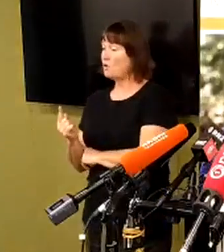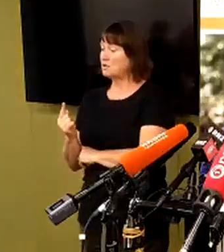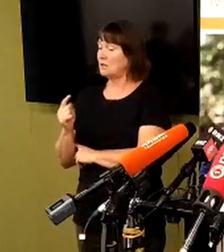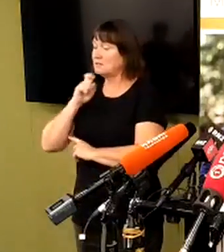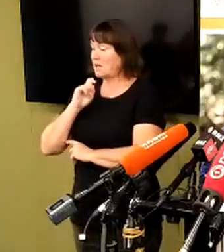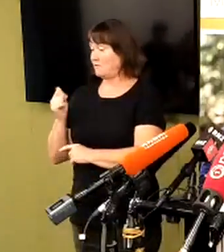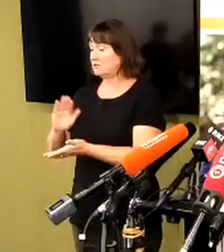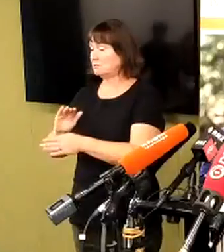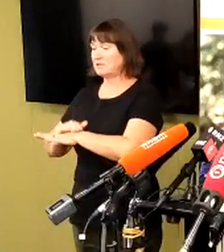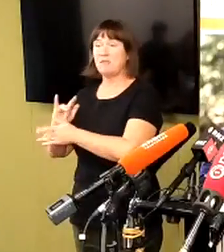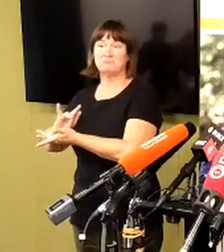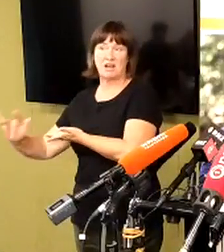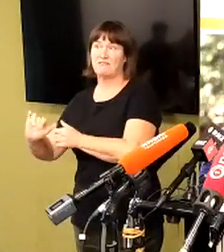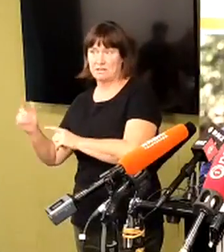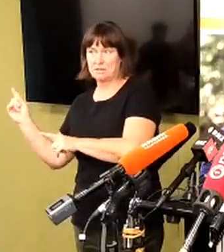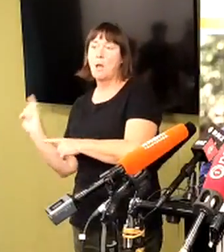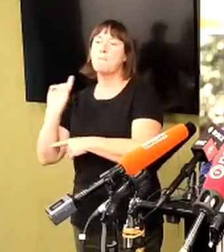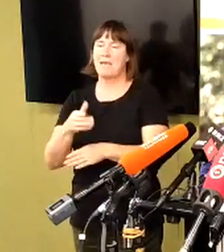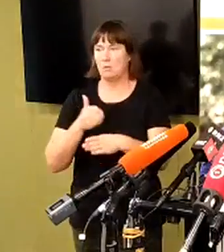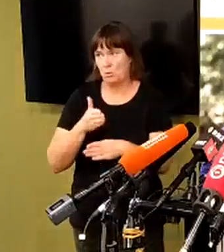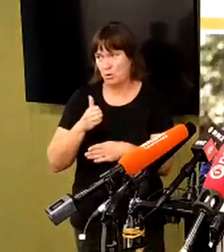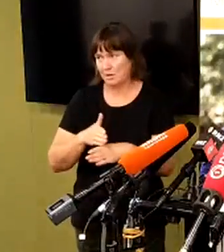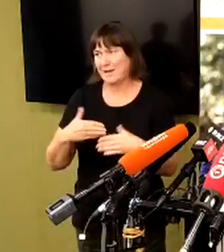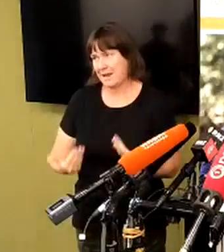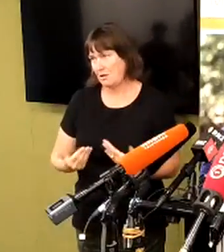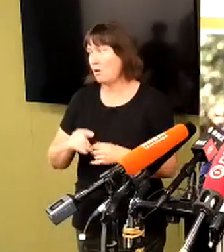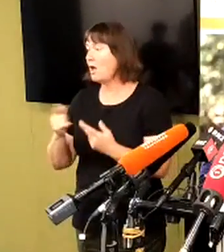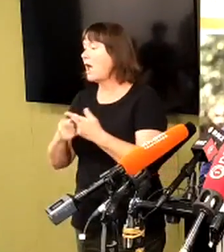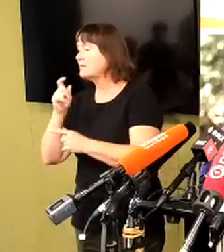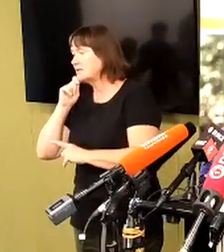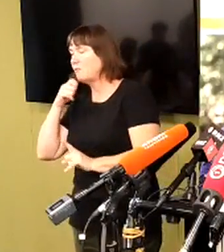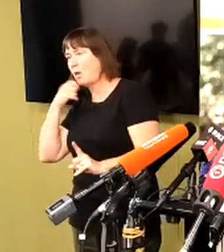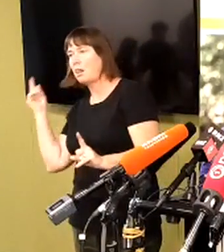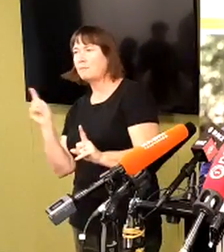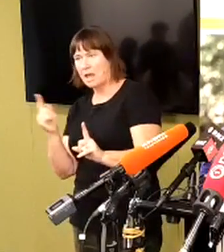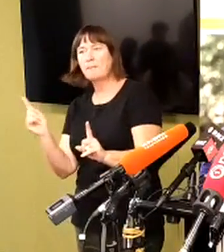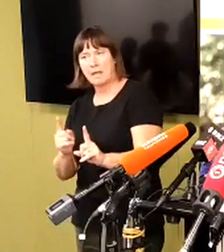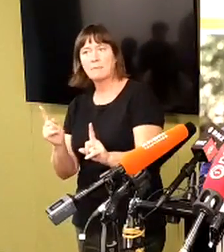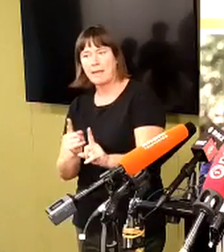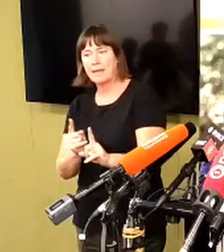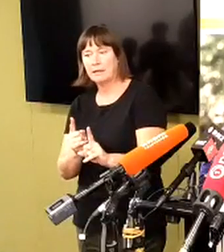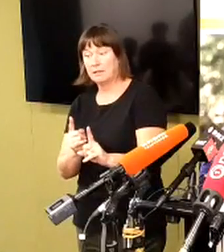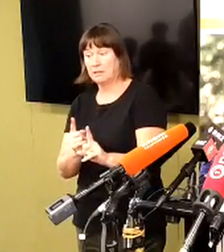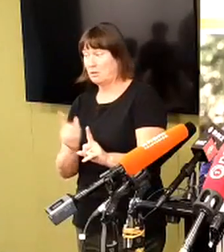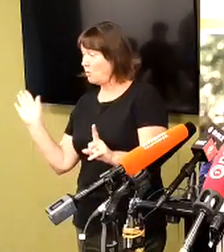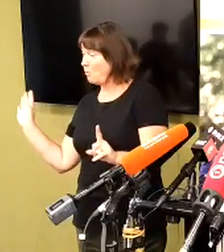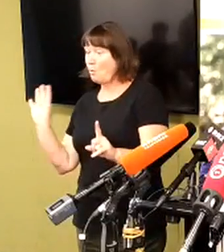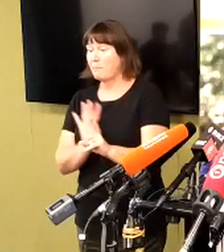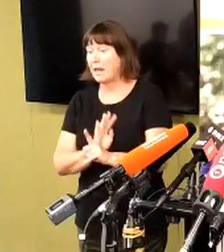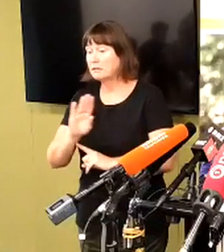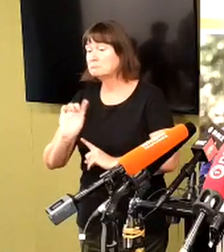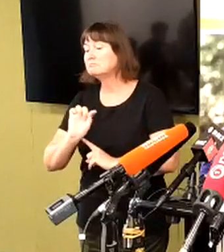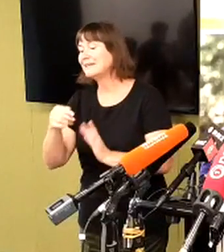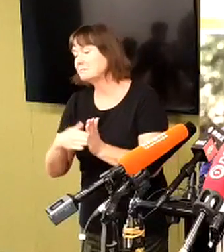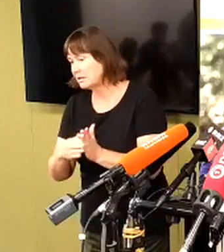today, and the others will continue to return to work. All will be back at work by next Monday if they remain well.